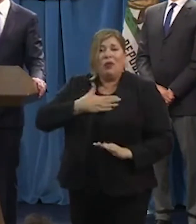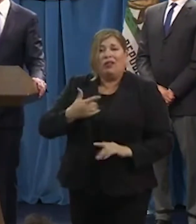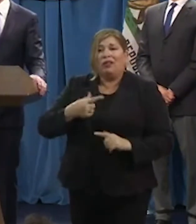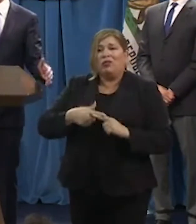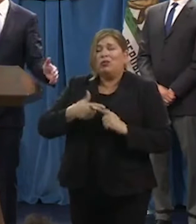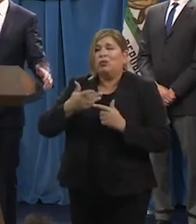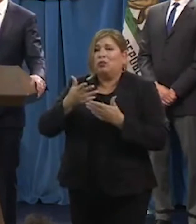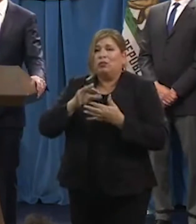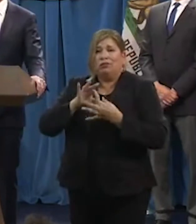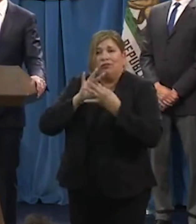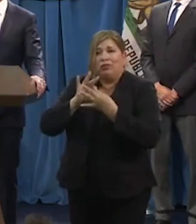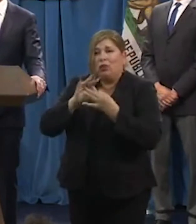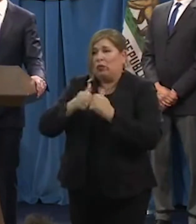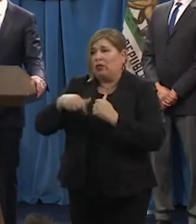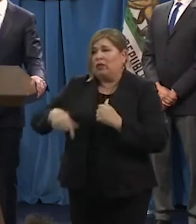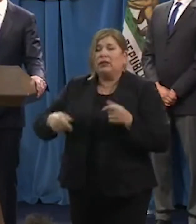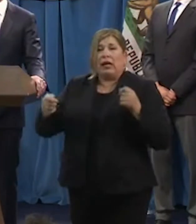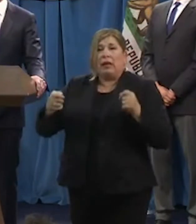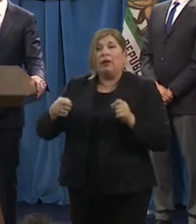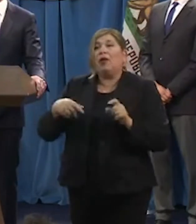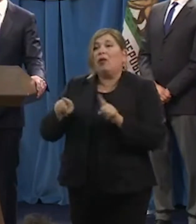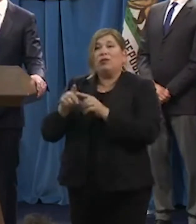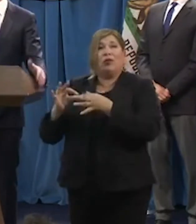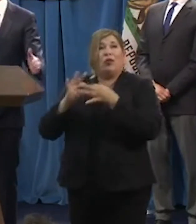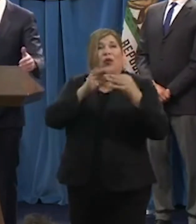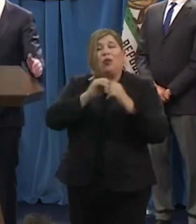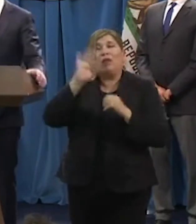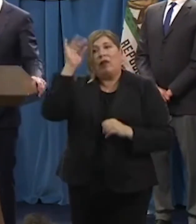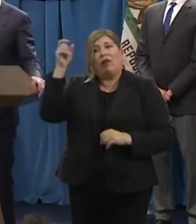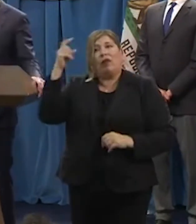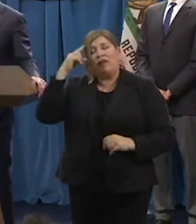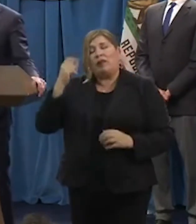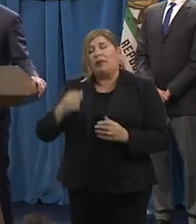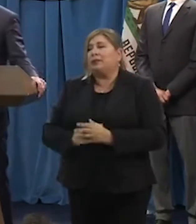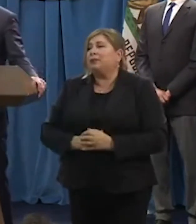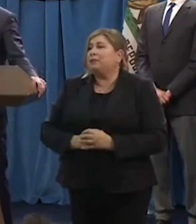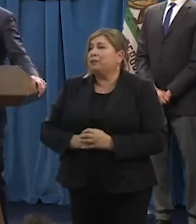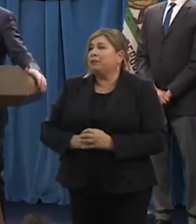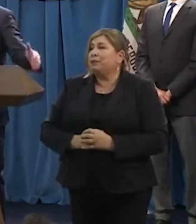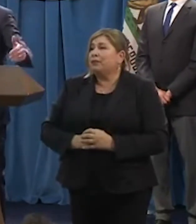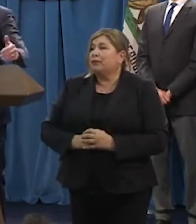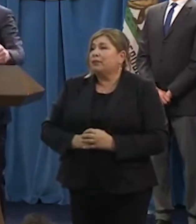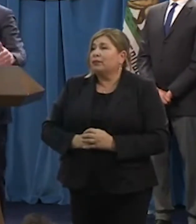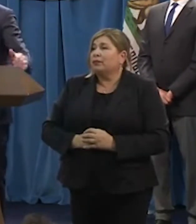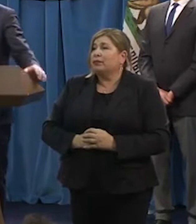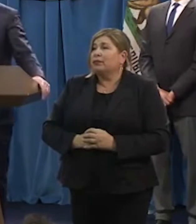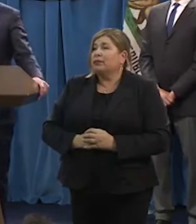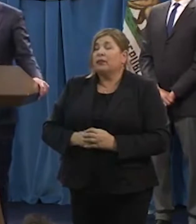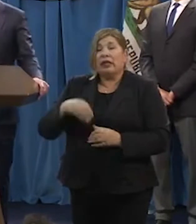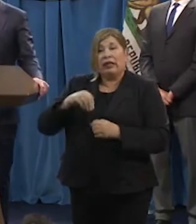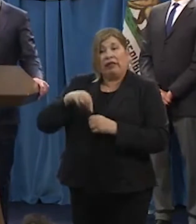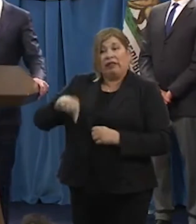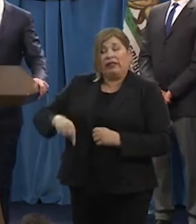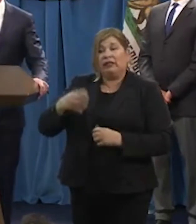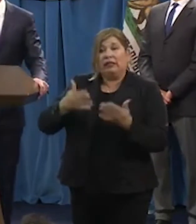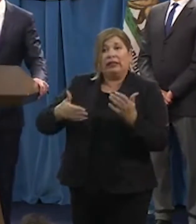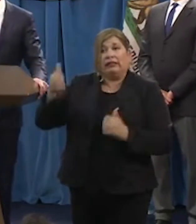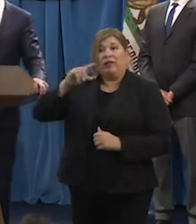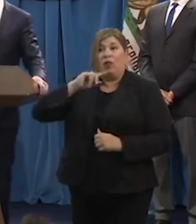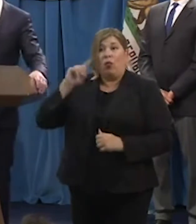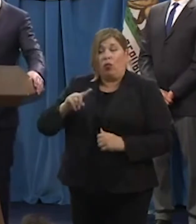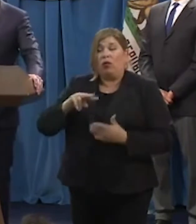with this administration and the federal government throughout. But we do have in this executive order the ability to commandeer